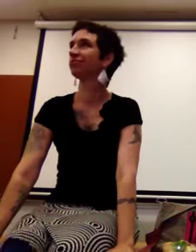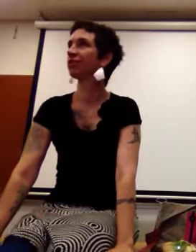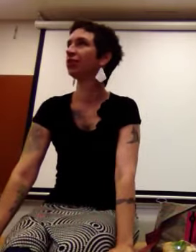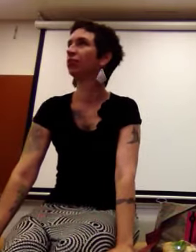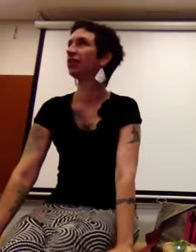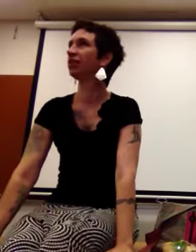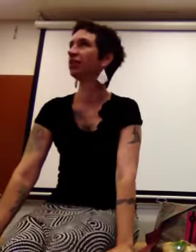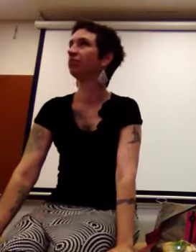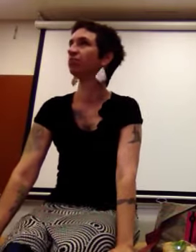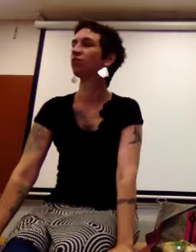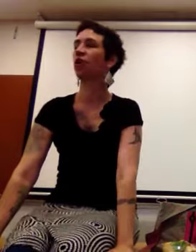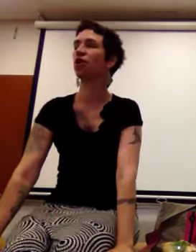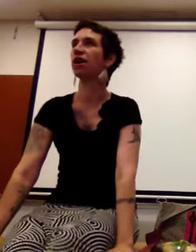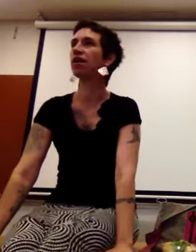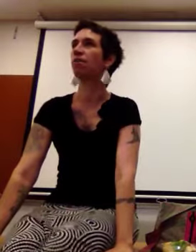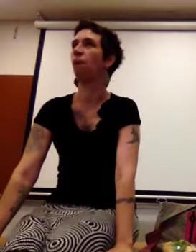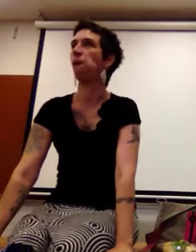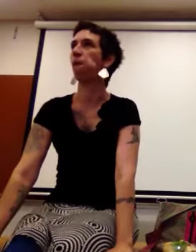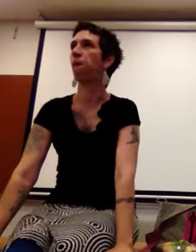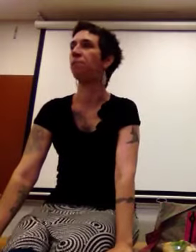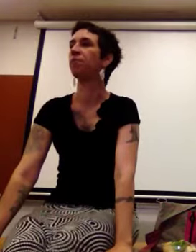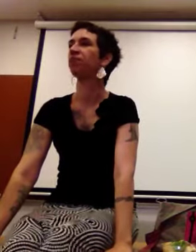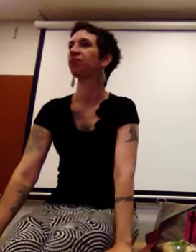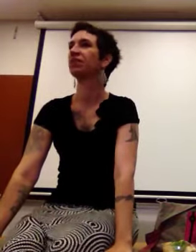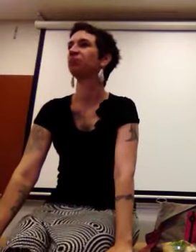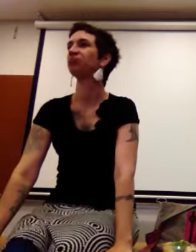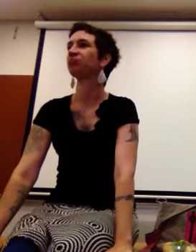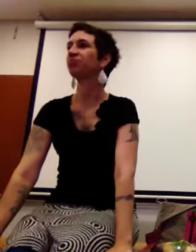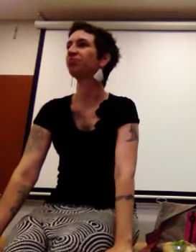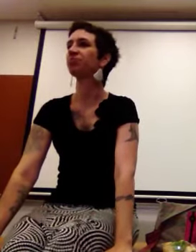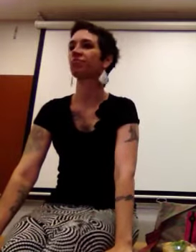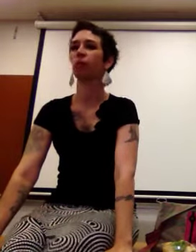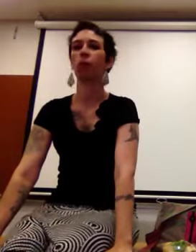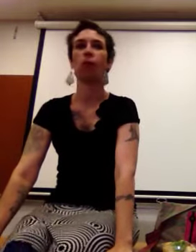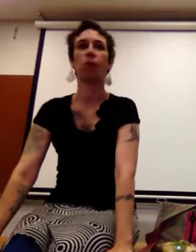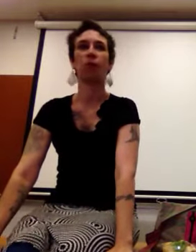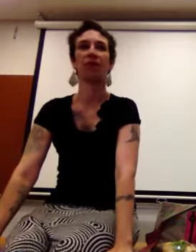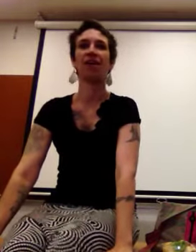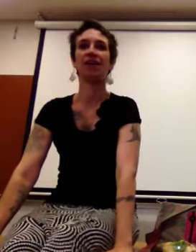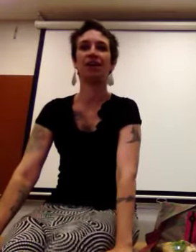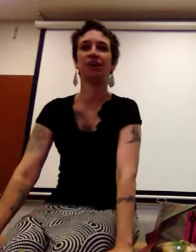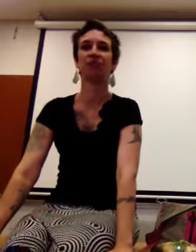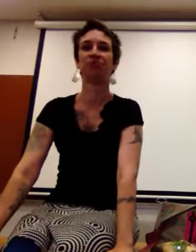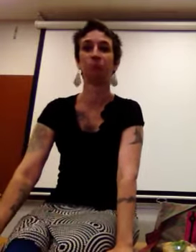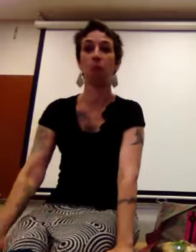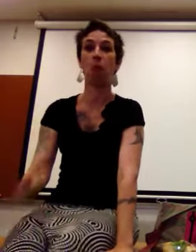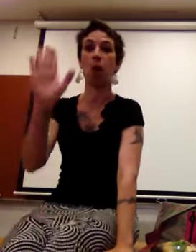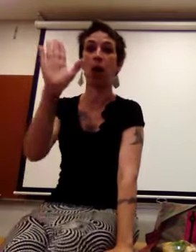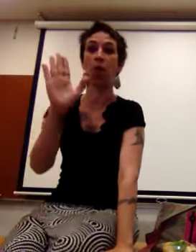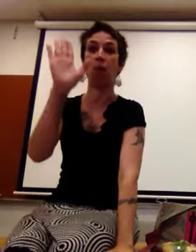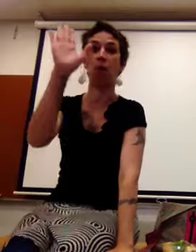Oh my God. You've been here way too long. pretend it's And not that's there. recorded forever. I know. Is it already recording?